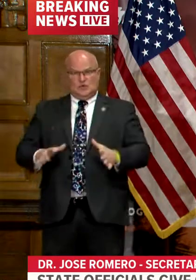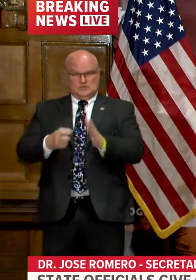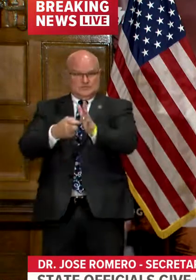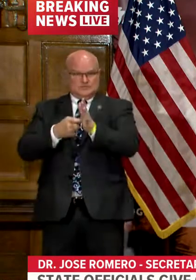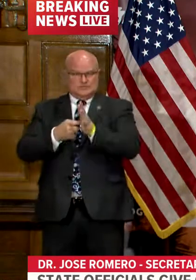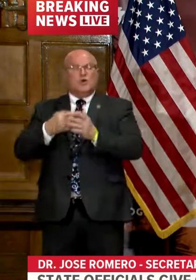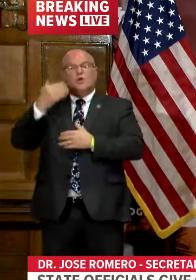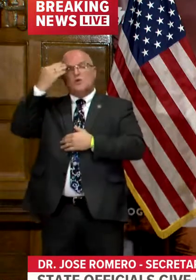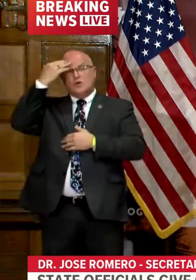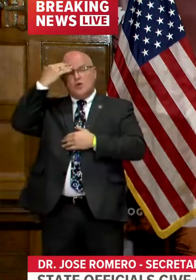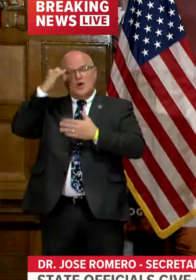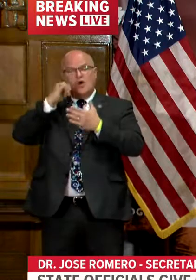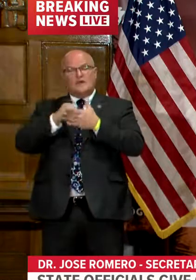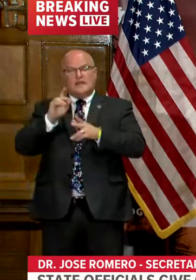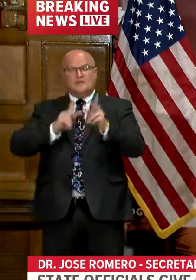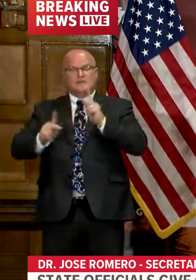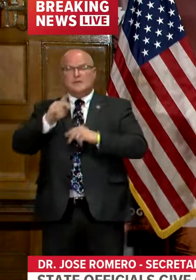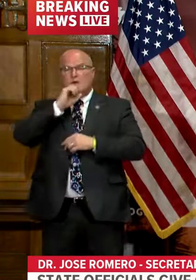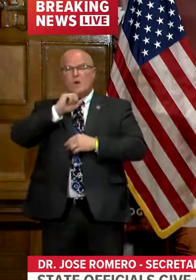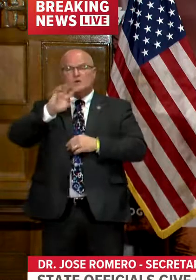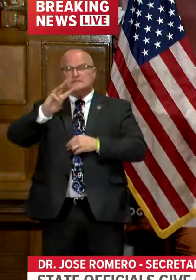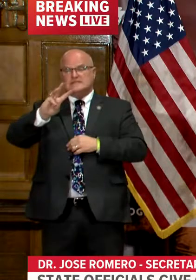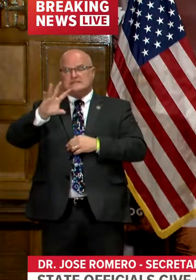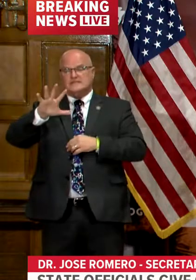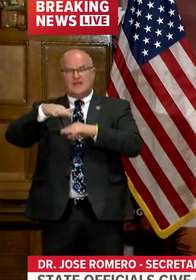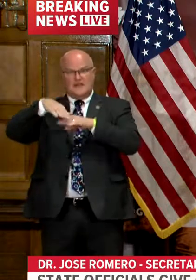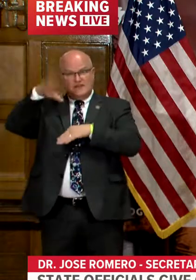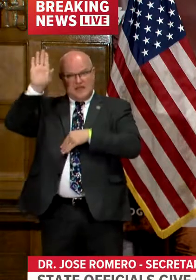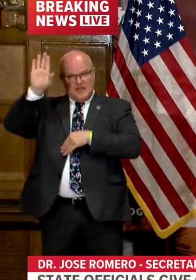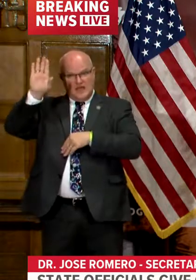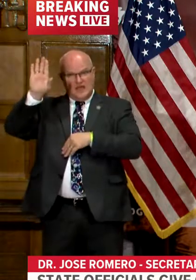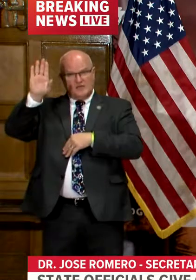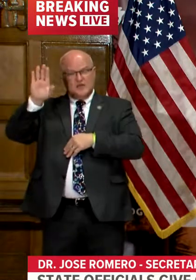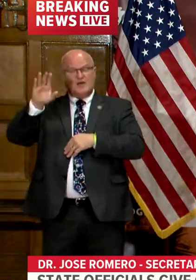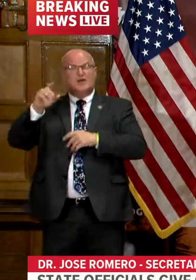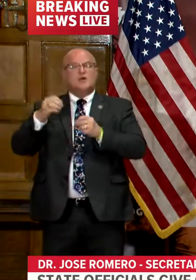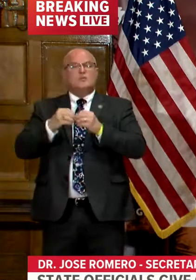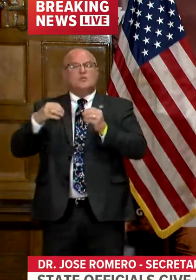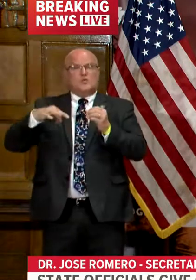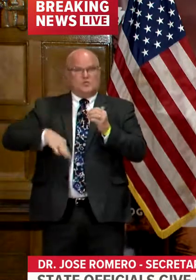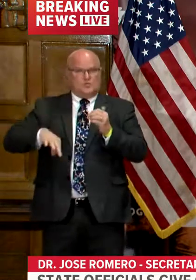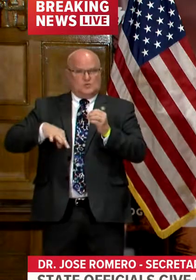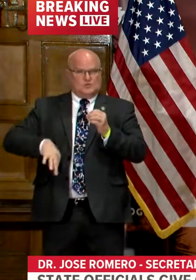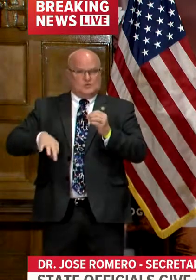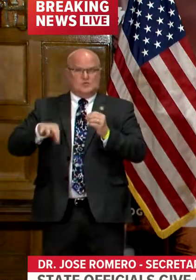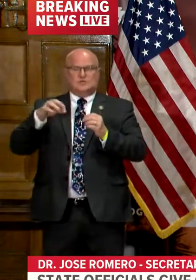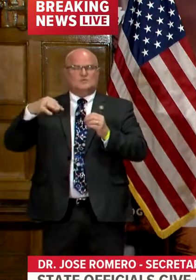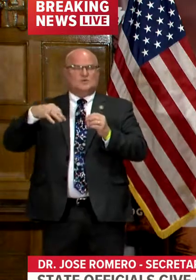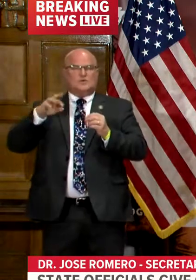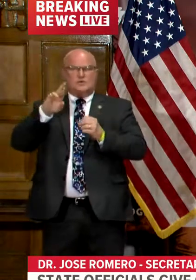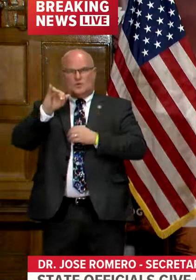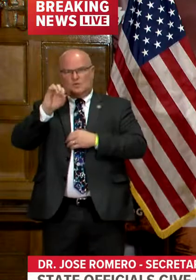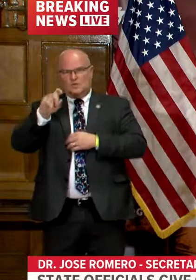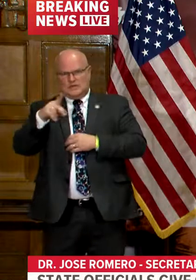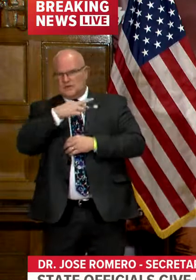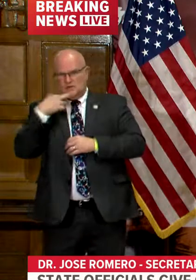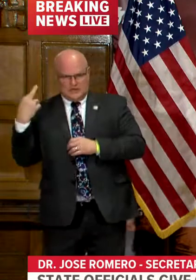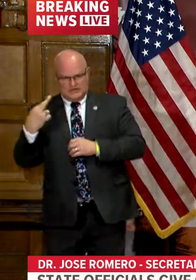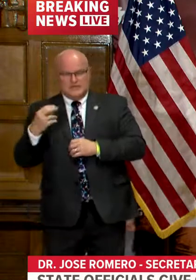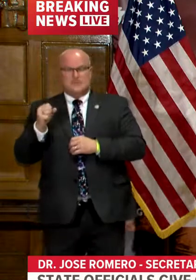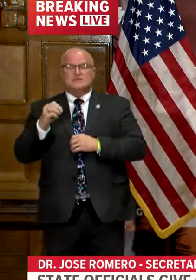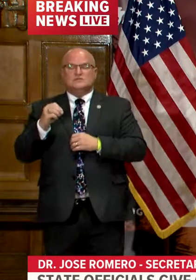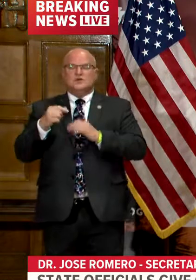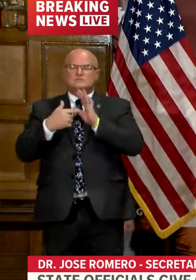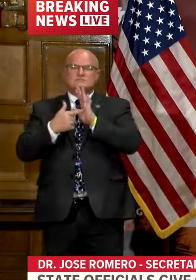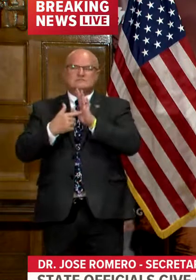clearly know that individuals 65 years and above are at greater morbidity and mortality for disease. So modeling based